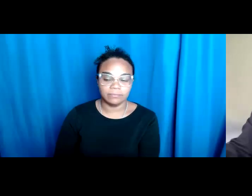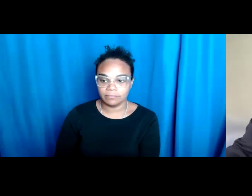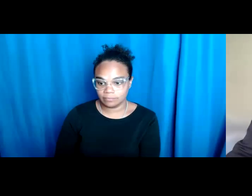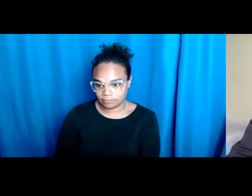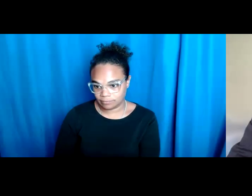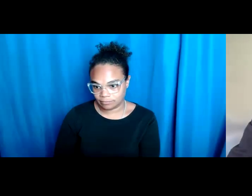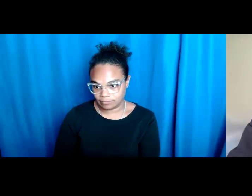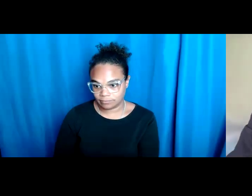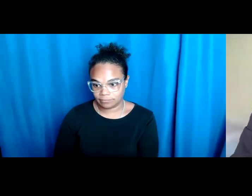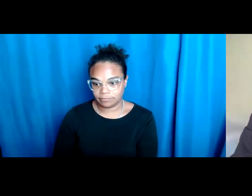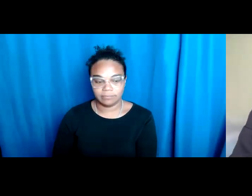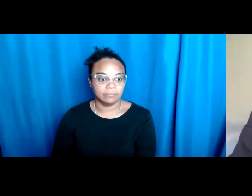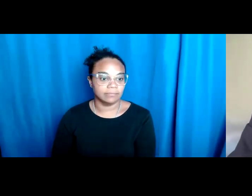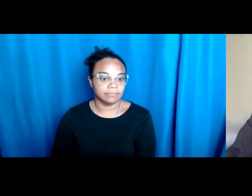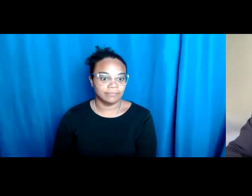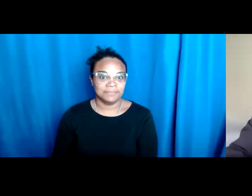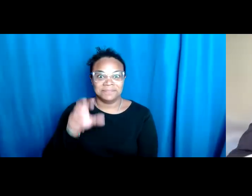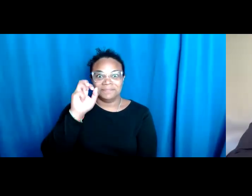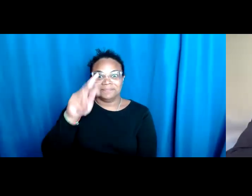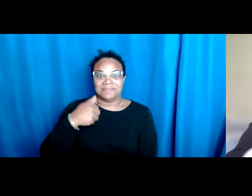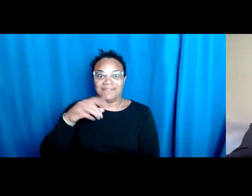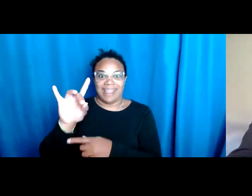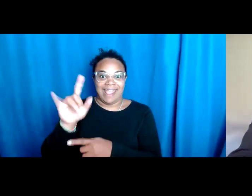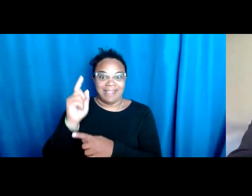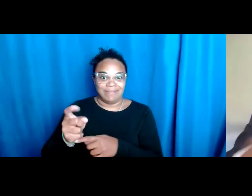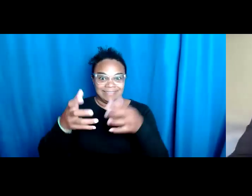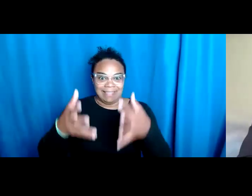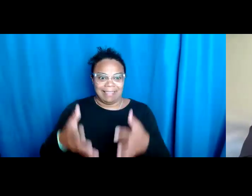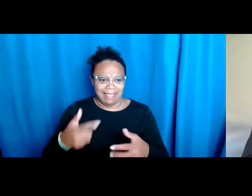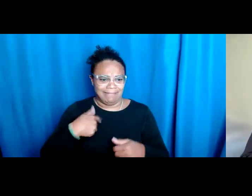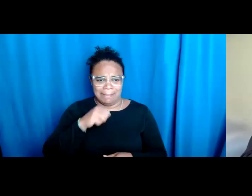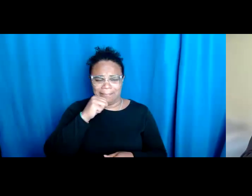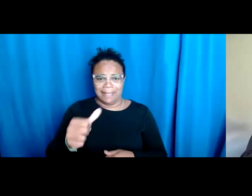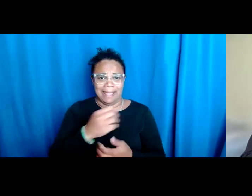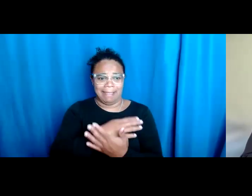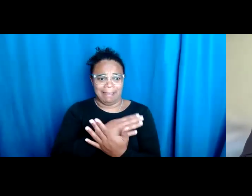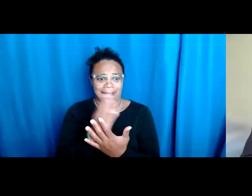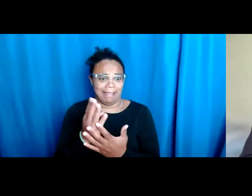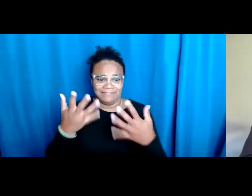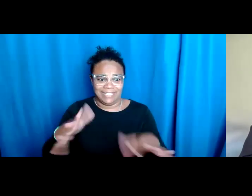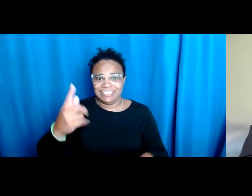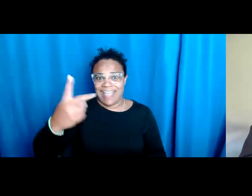All right, I have 8 minutes left, and I think I'm not even halfway through this presentation.